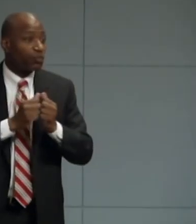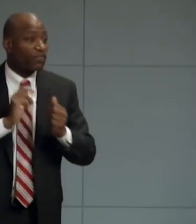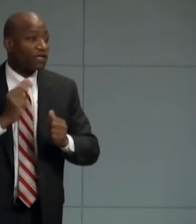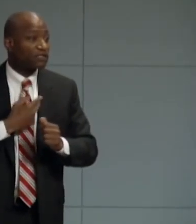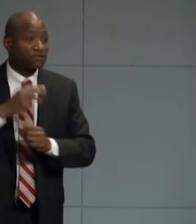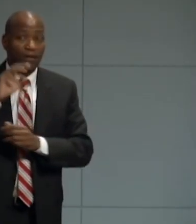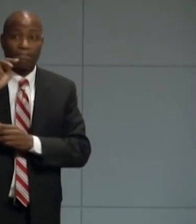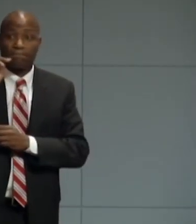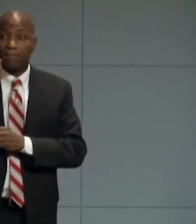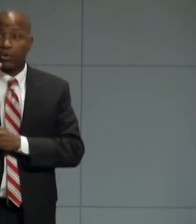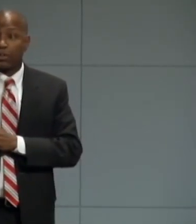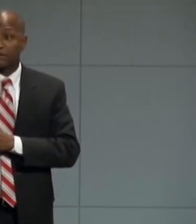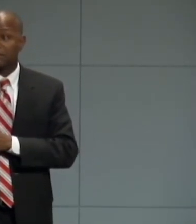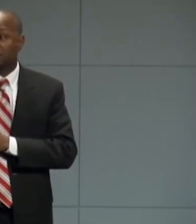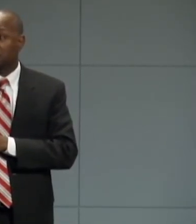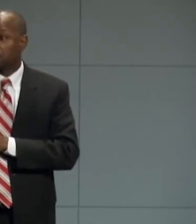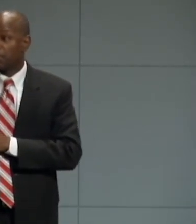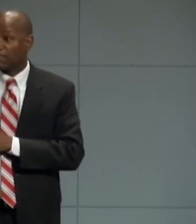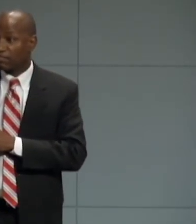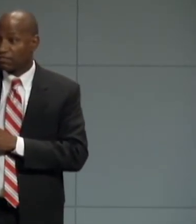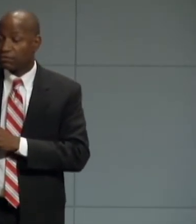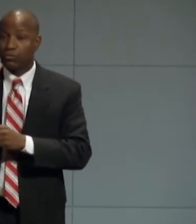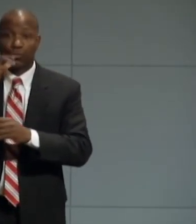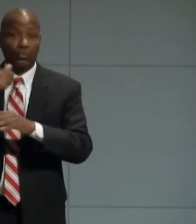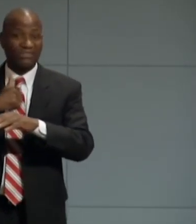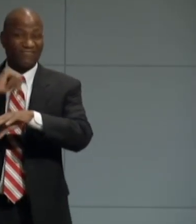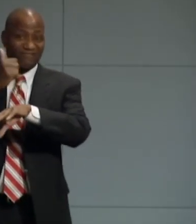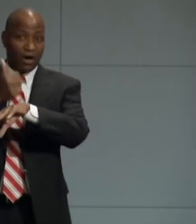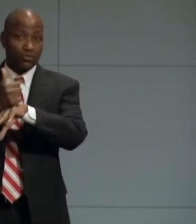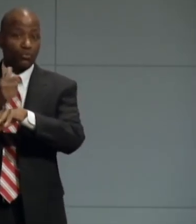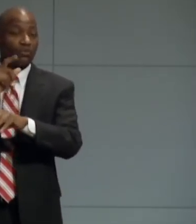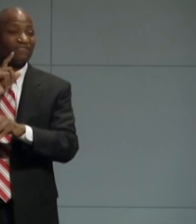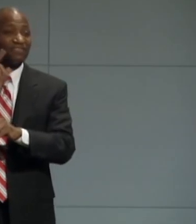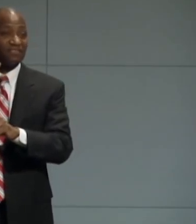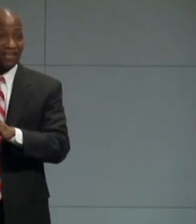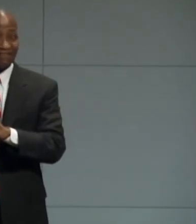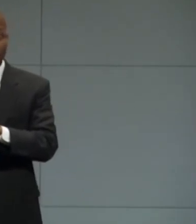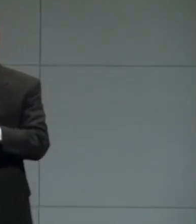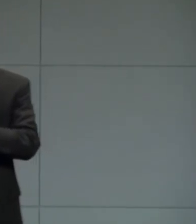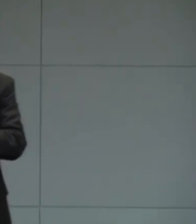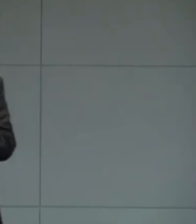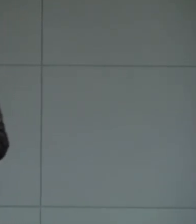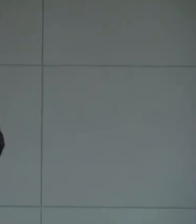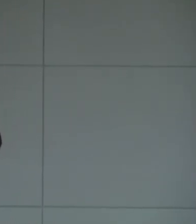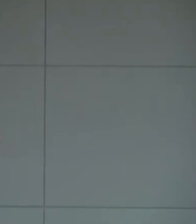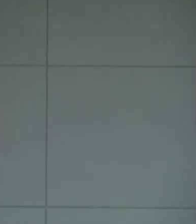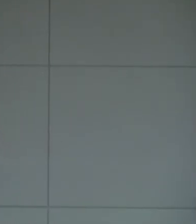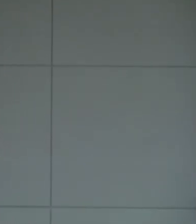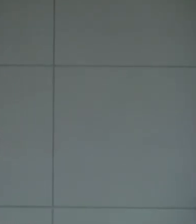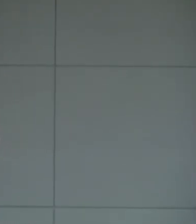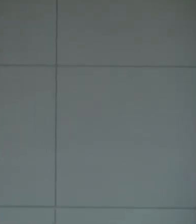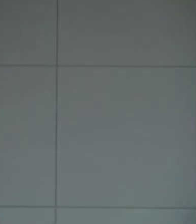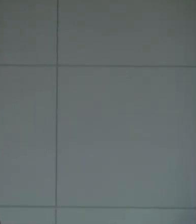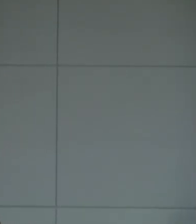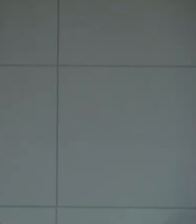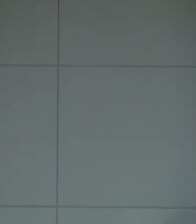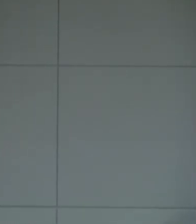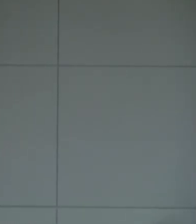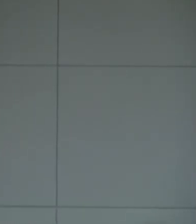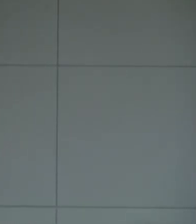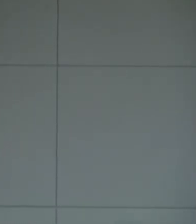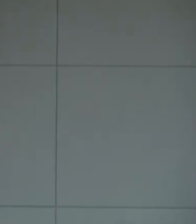This event took almost an entire year of planning. Before we begin, I'd like to recognize the committee